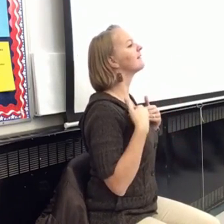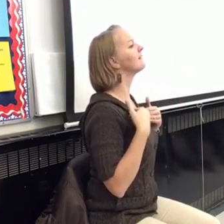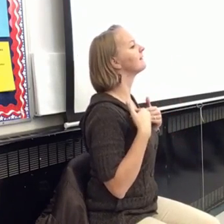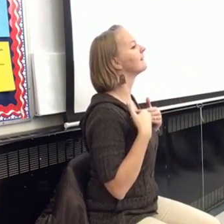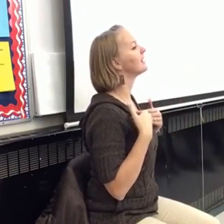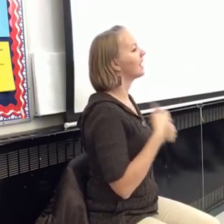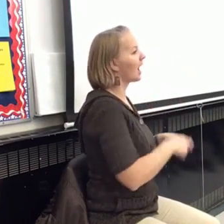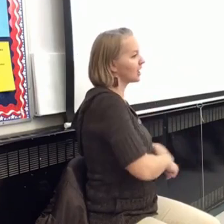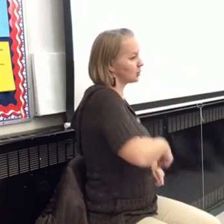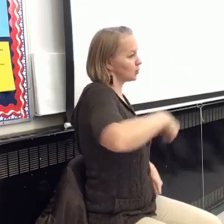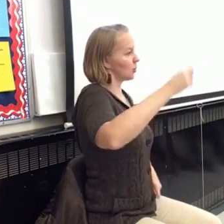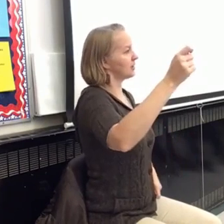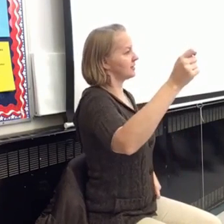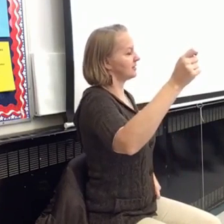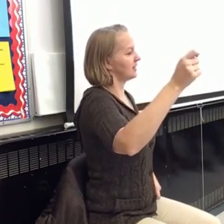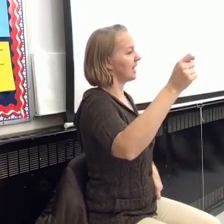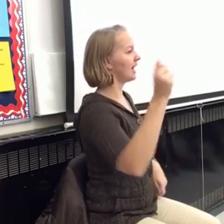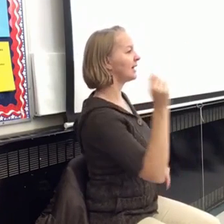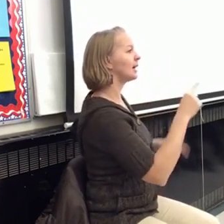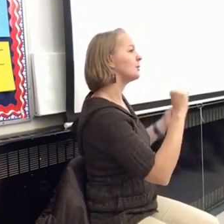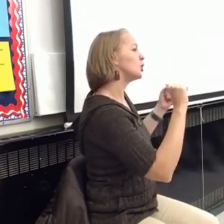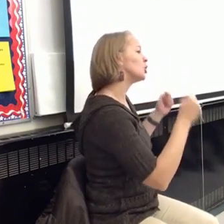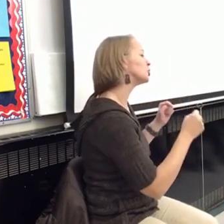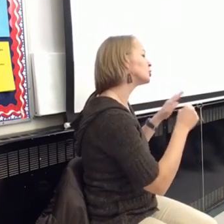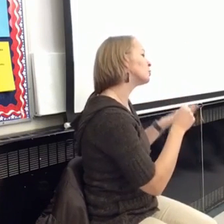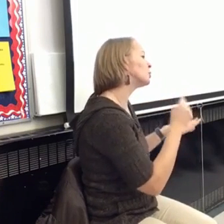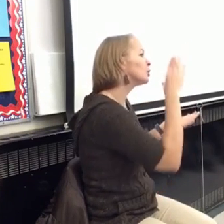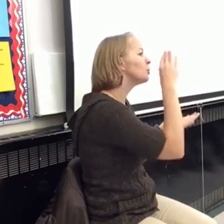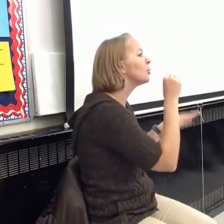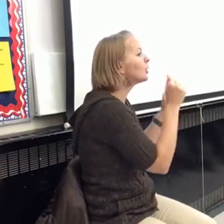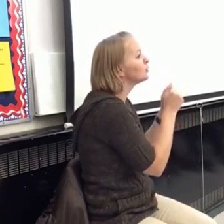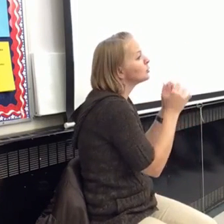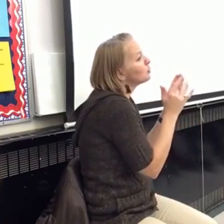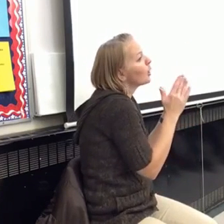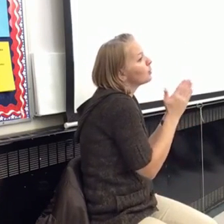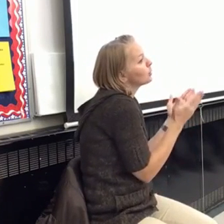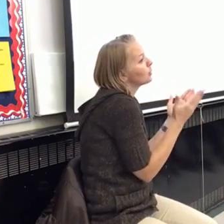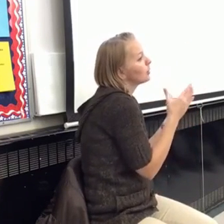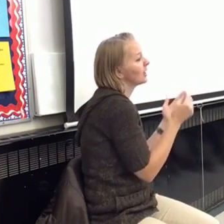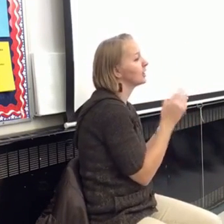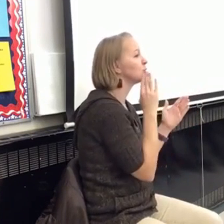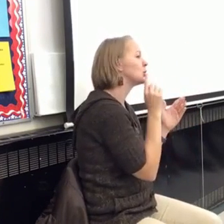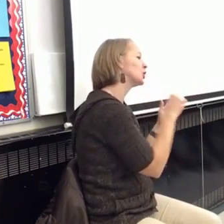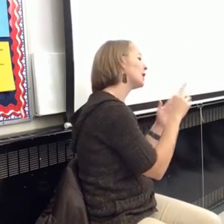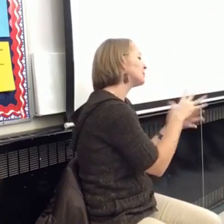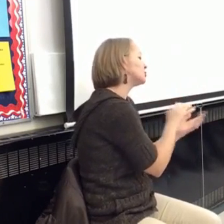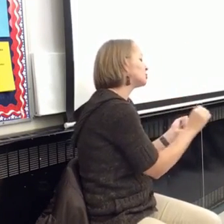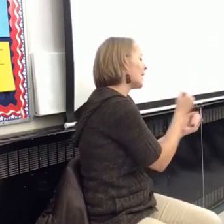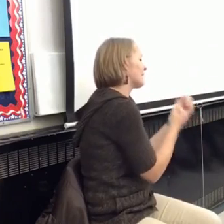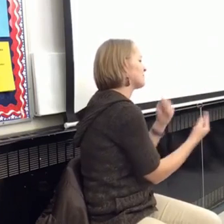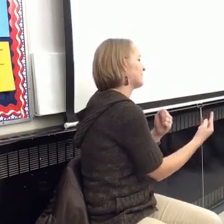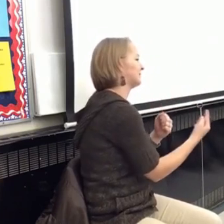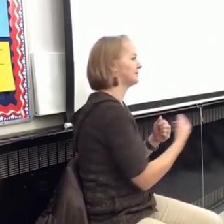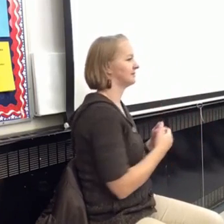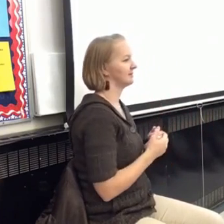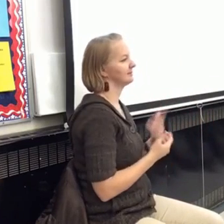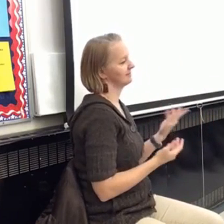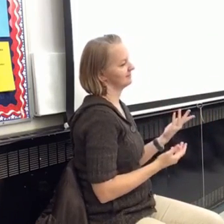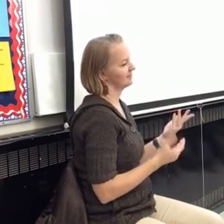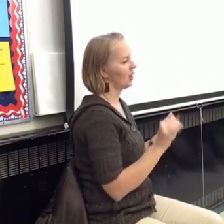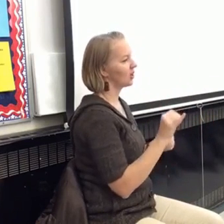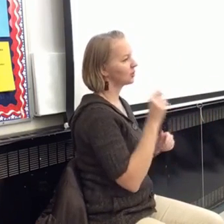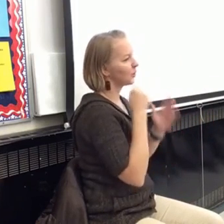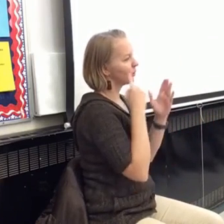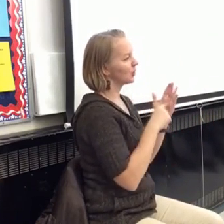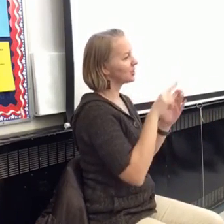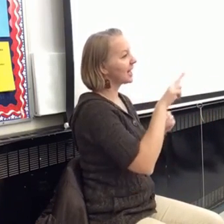big sword. And he's going to come and hurt the poor little boy with the Holy Bible. And he's going to come and destroy them all. Okay? Also, if you notice, the United